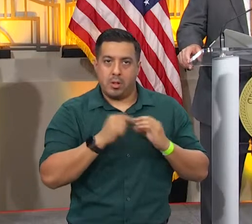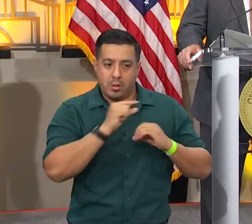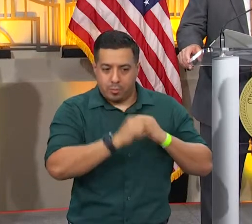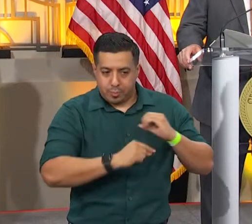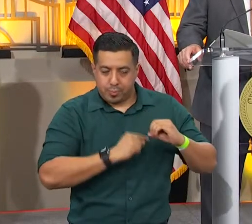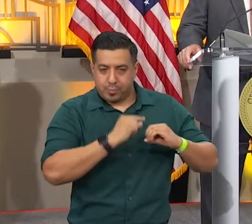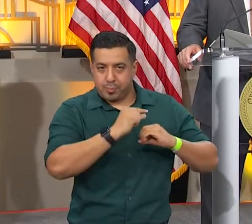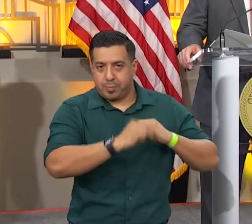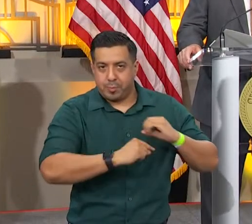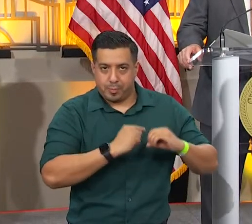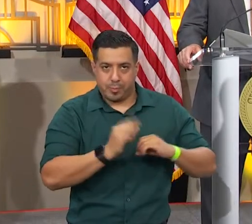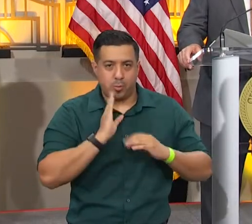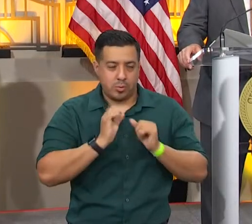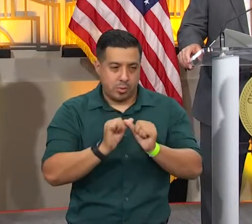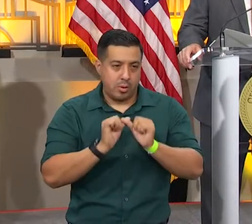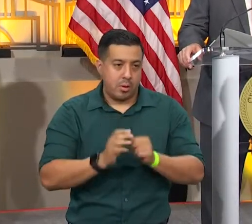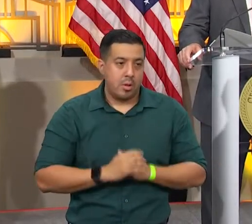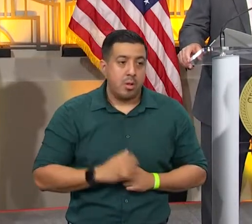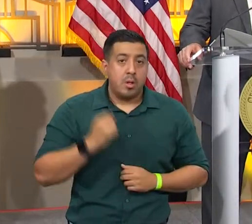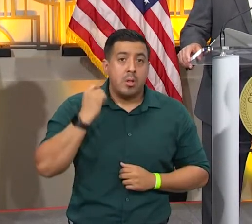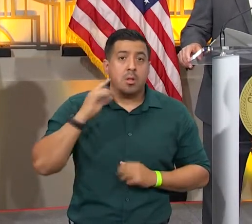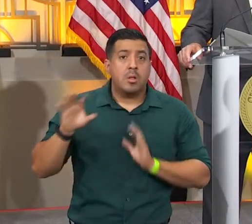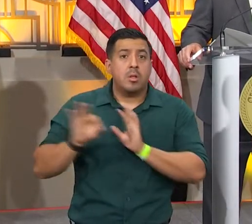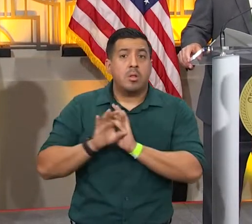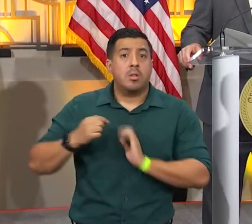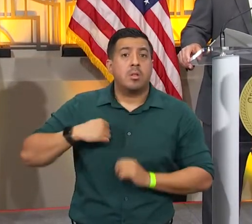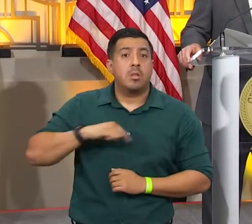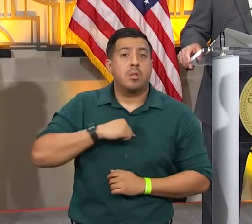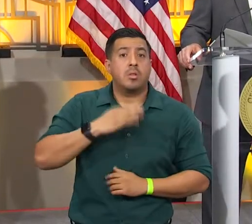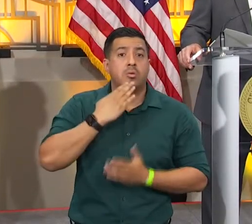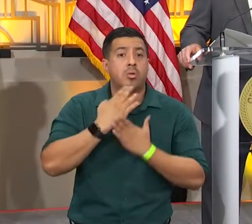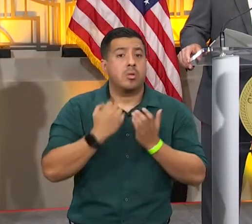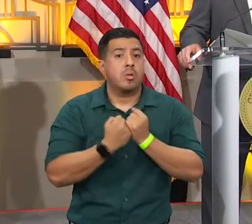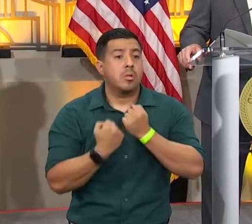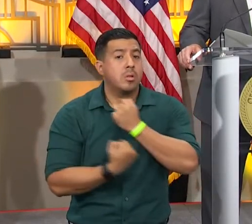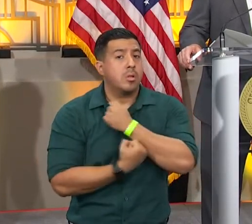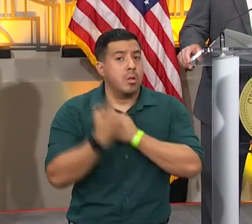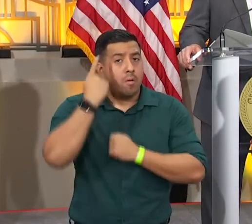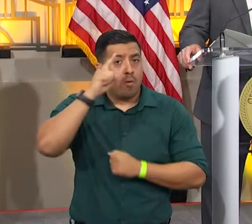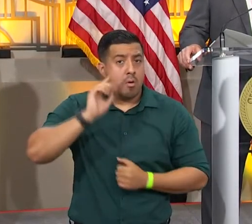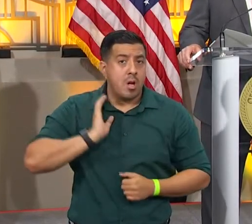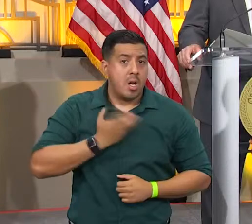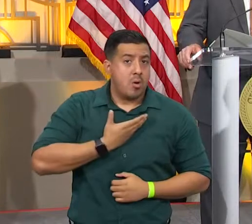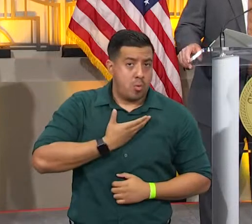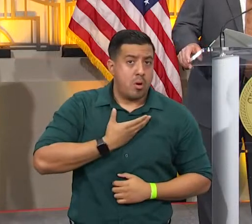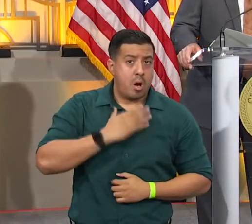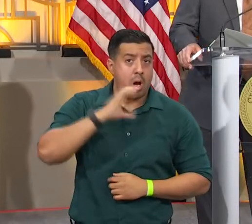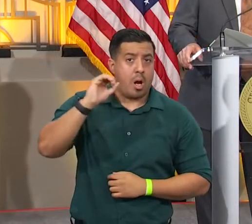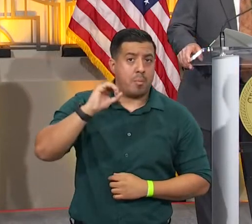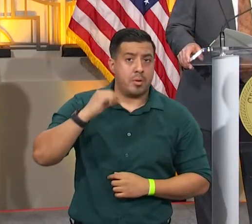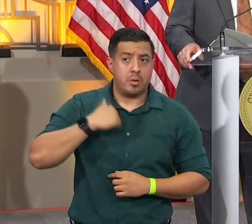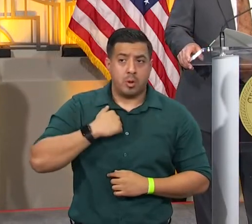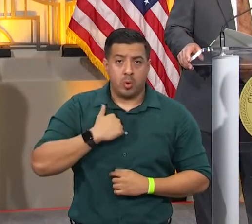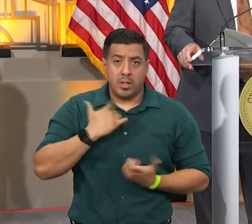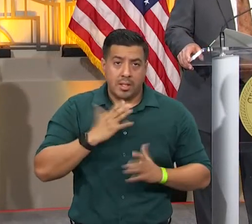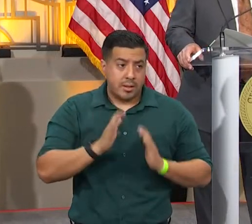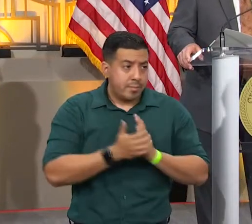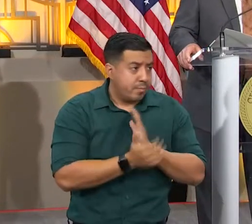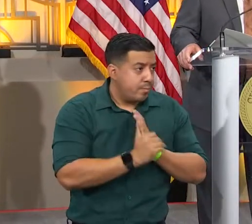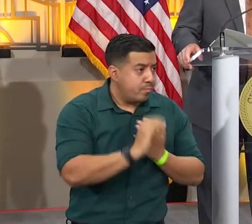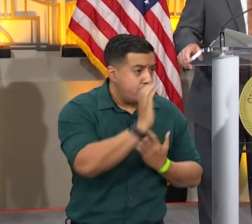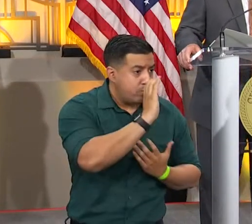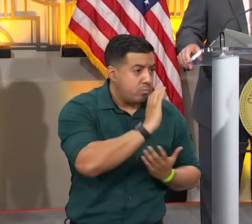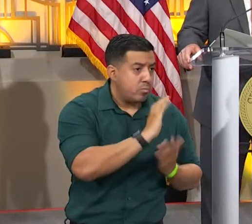NASA's selecting Axiom was a critical milestone for our company, and it's propelled us to ramp up our talent hiring